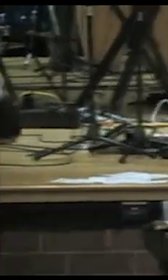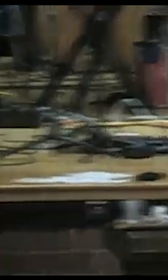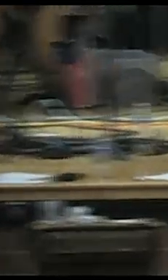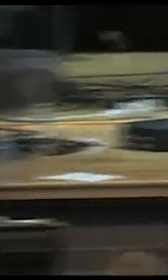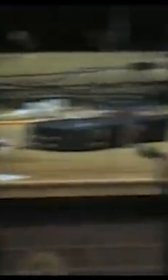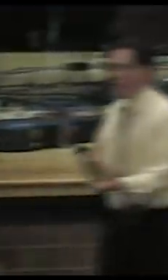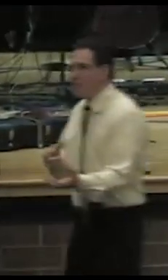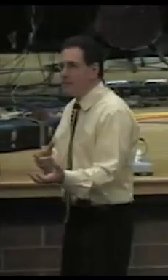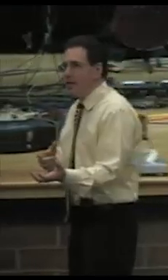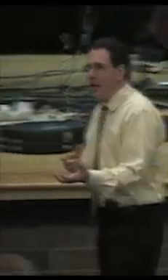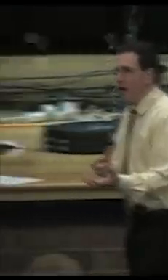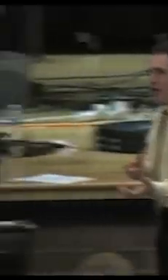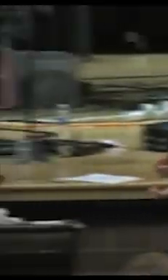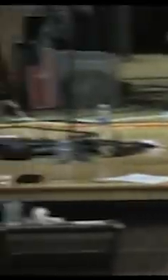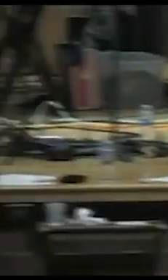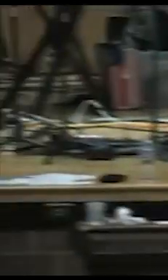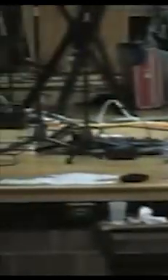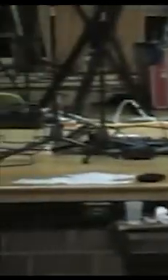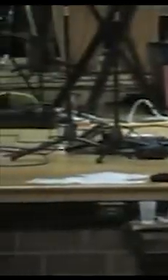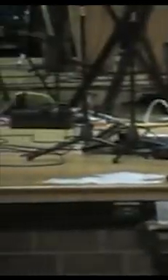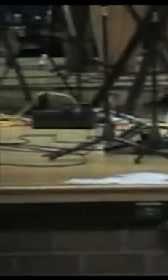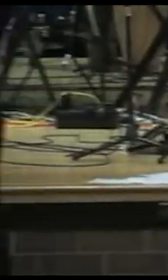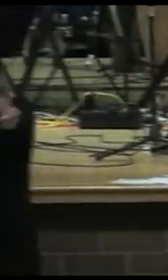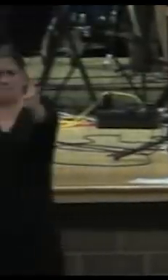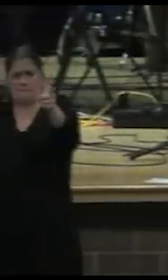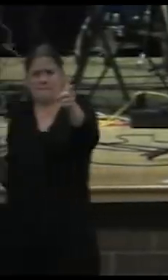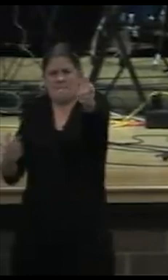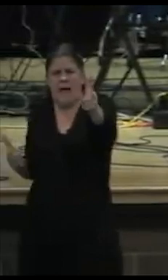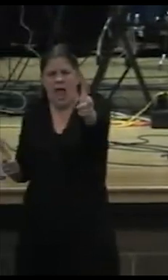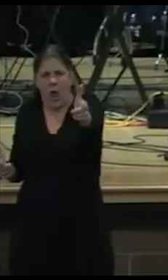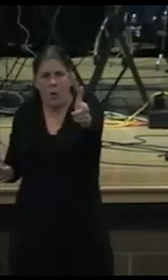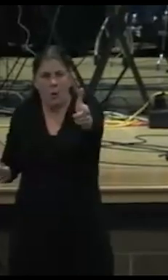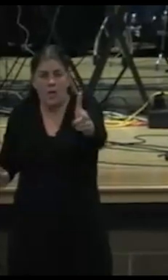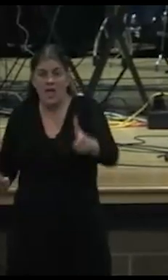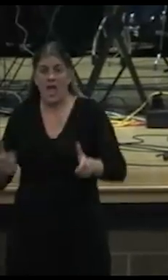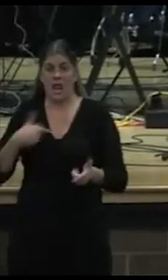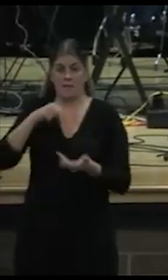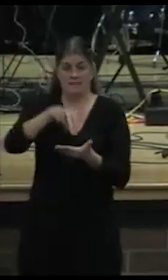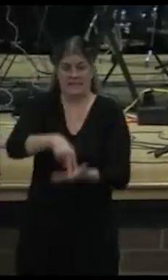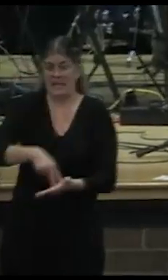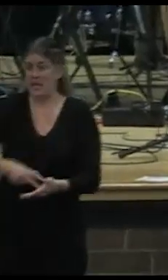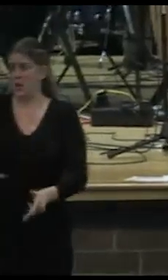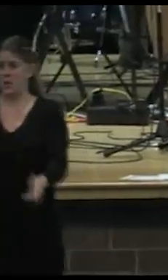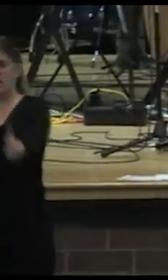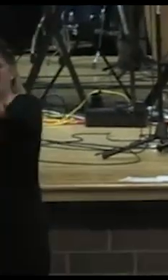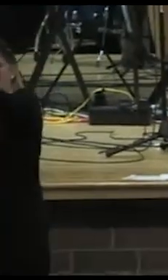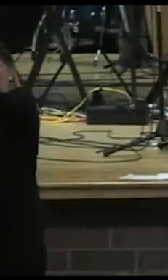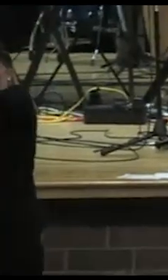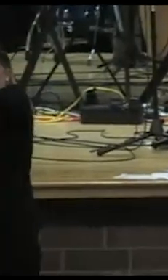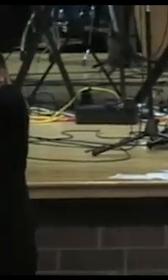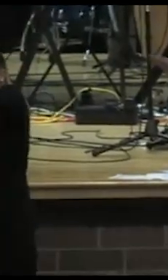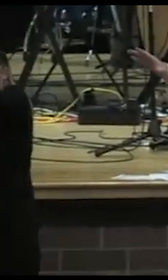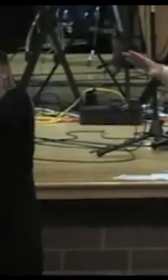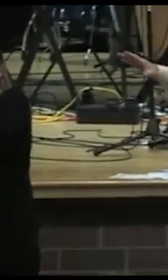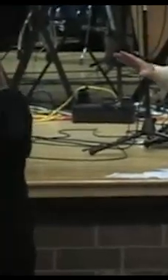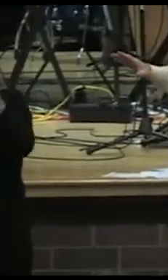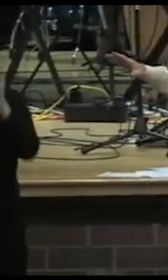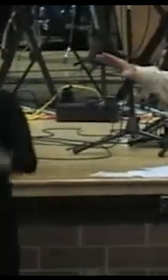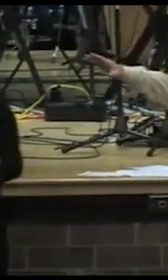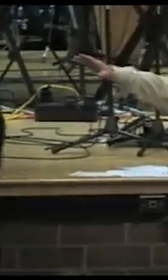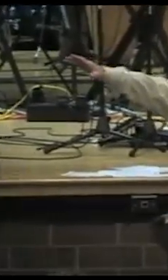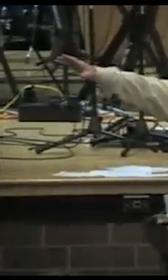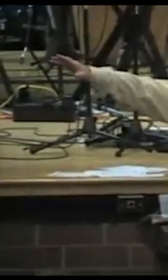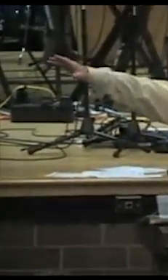I had a shotgun, okay, and I was standing back there and I pulled the trigger, I could probably hit 50 people